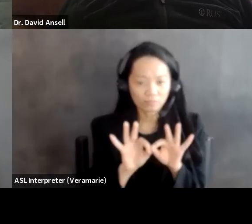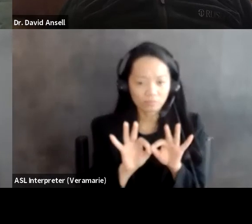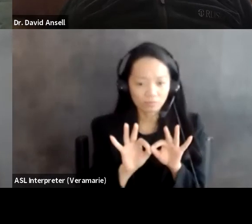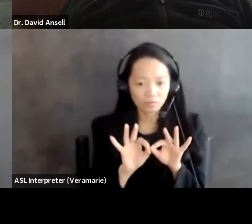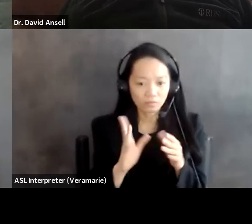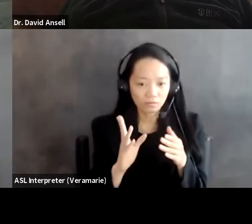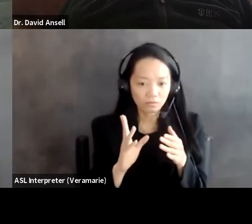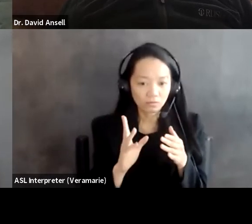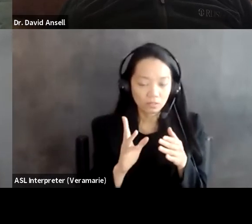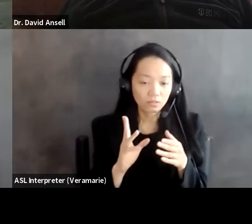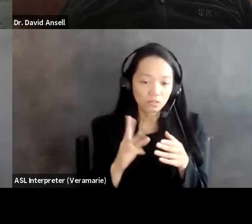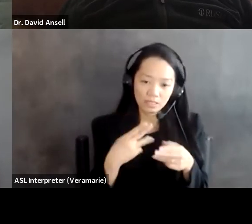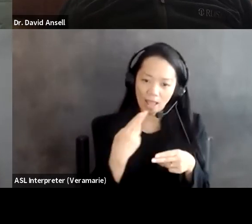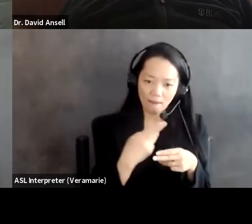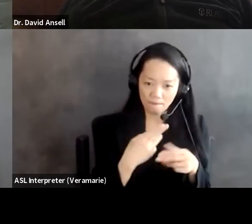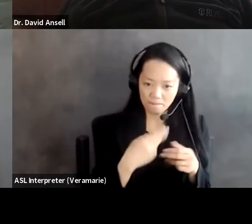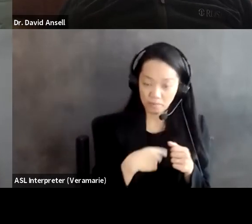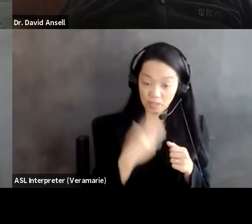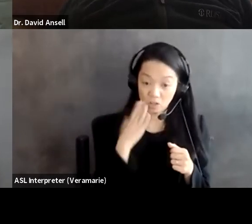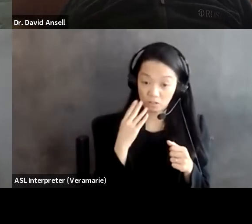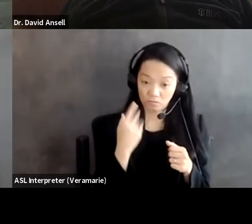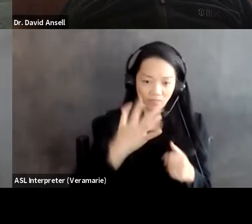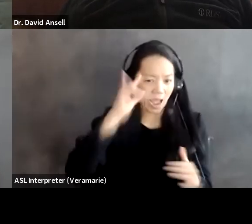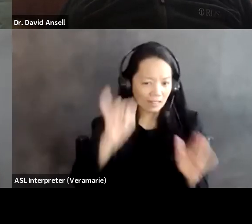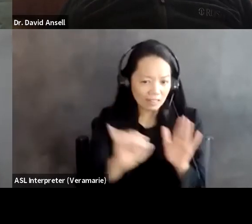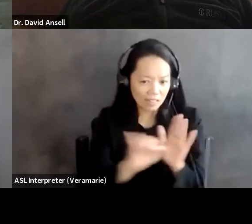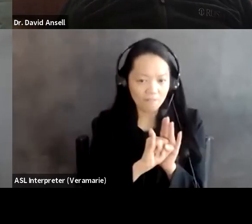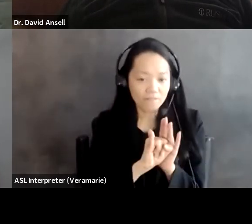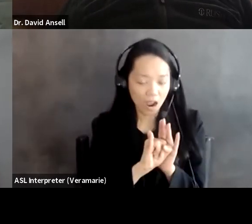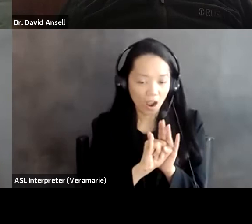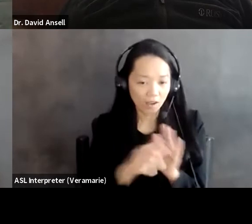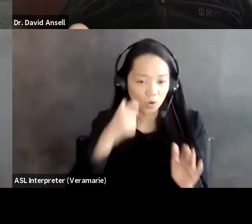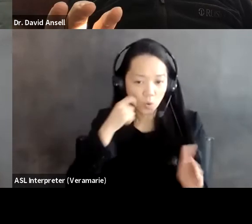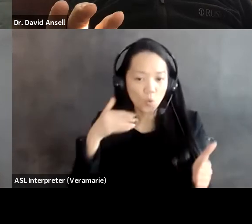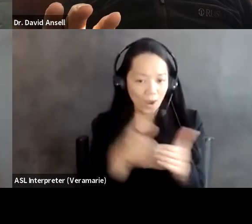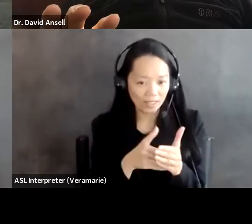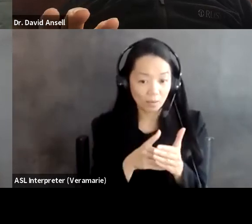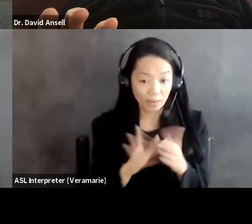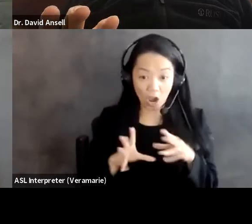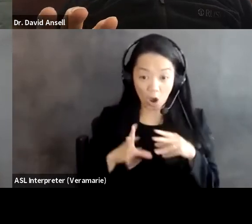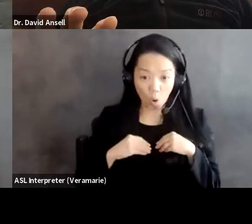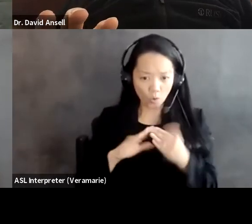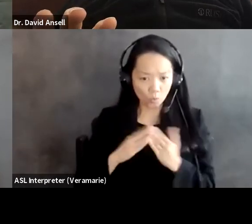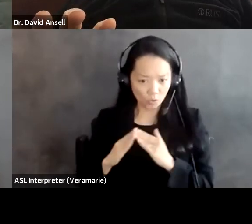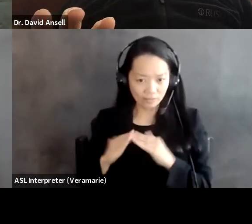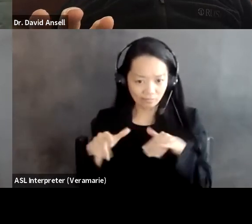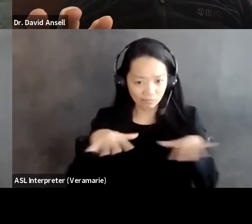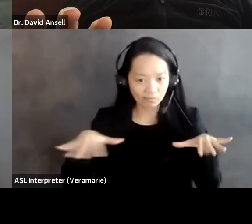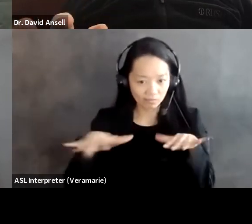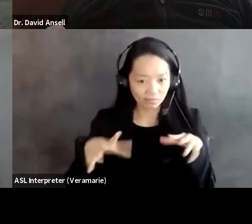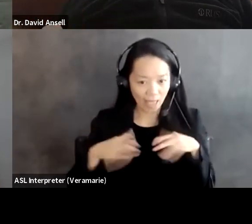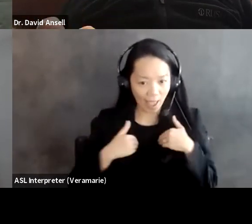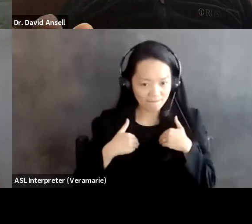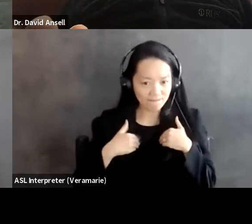racism in our own communities as only as